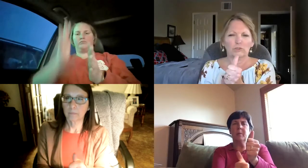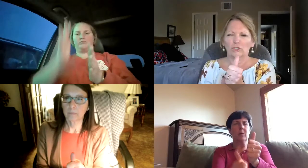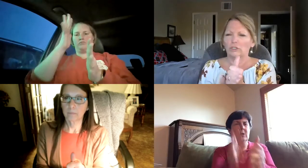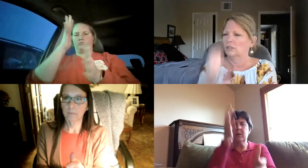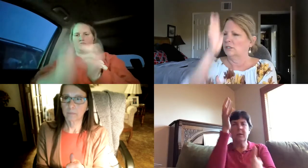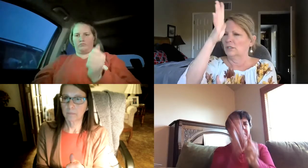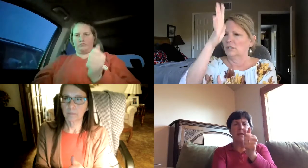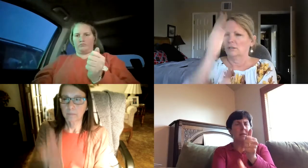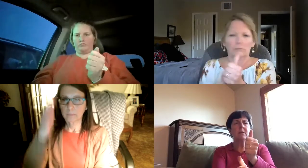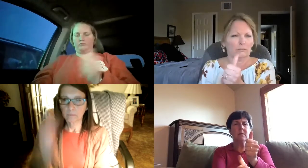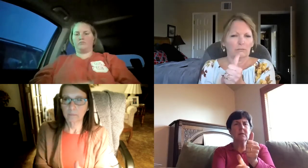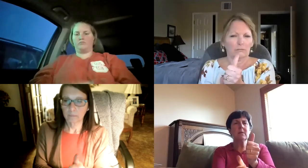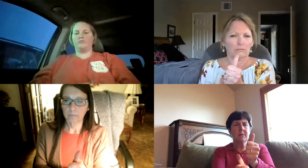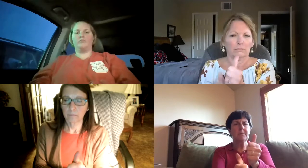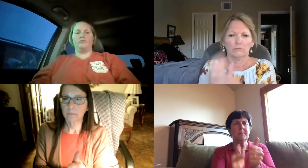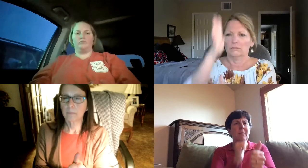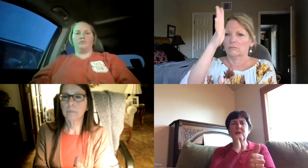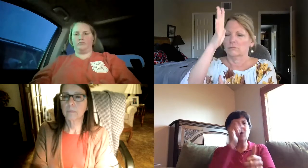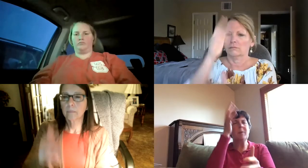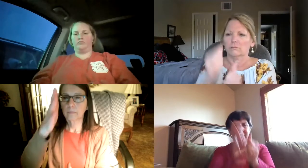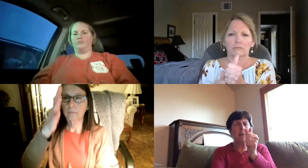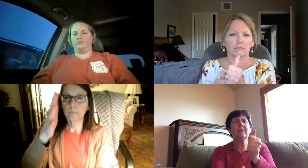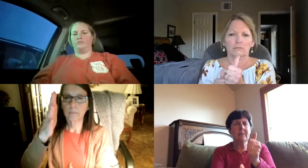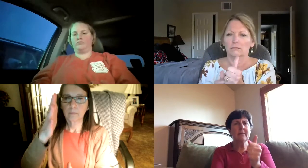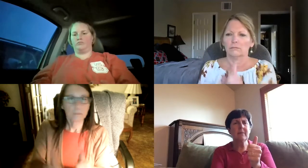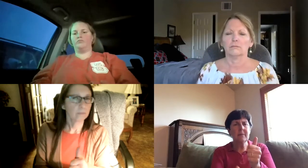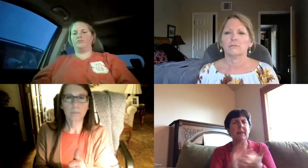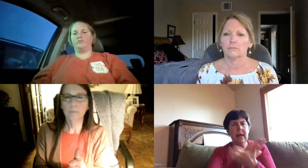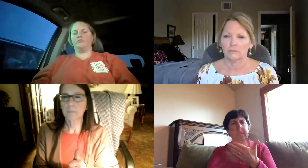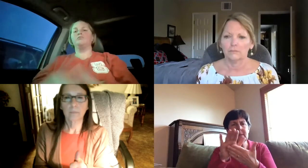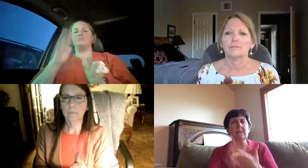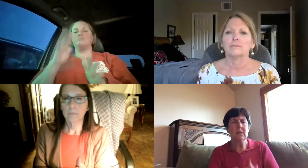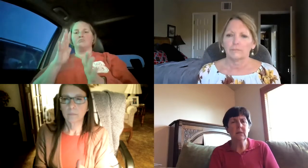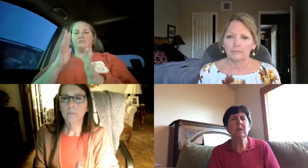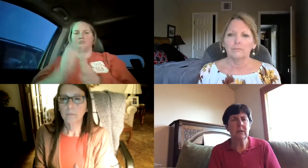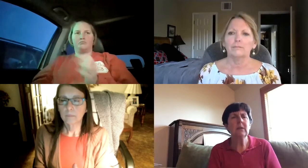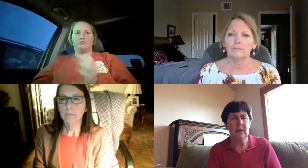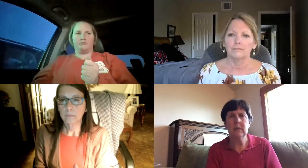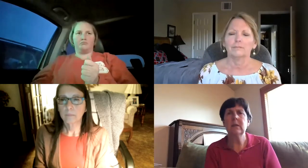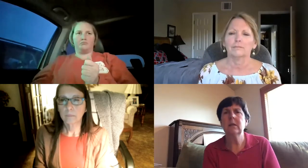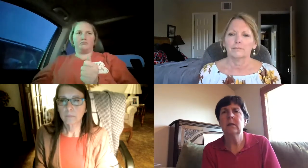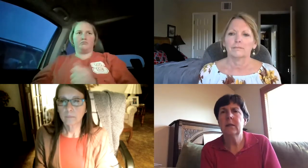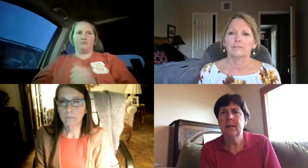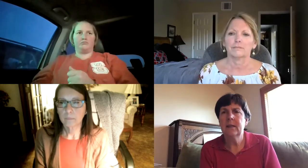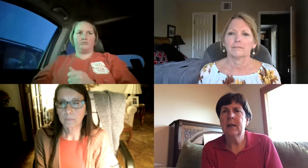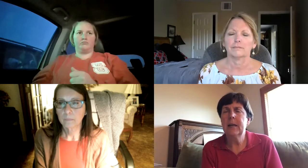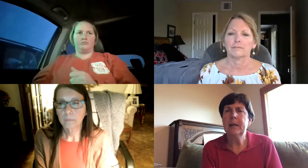cruel person, mean. Don't be mean, be nice.